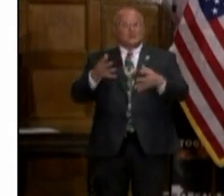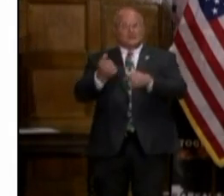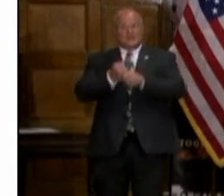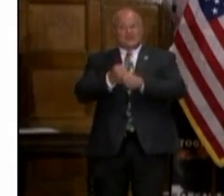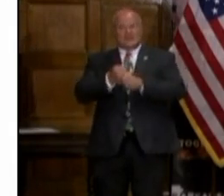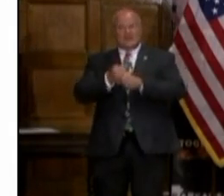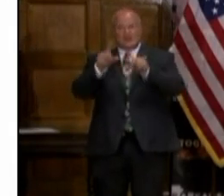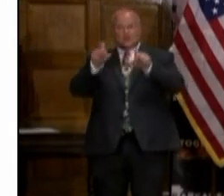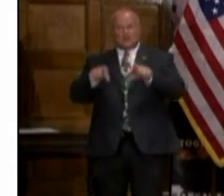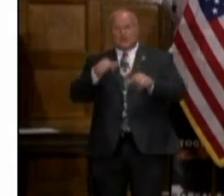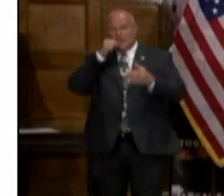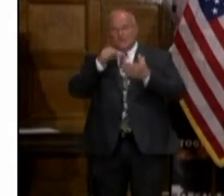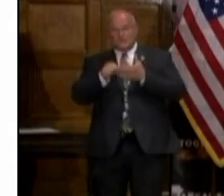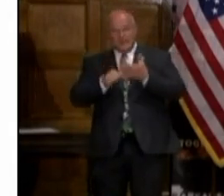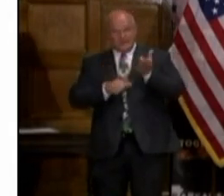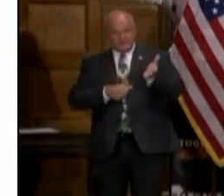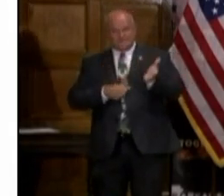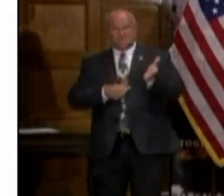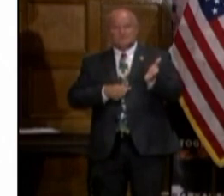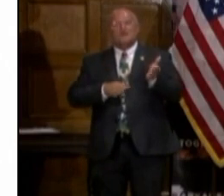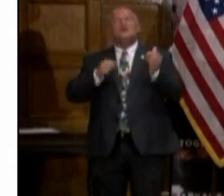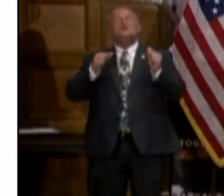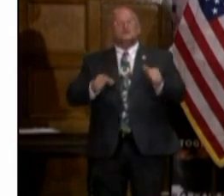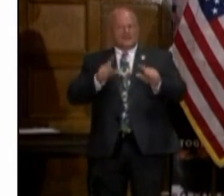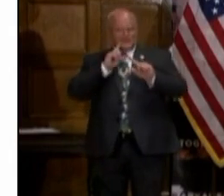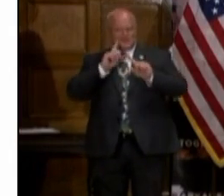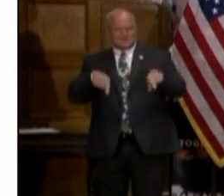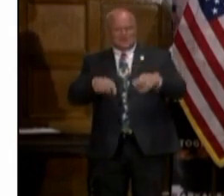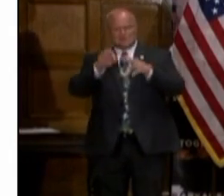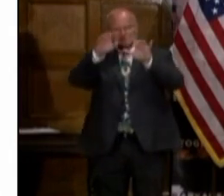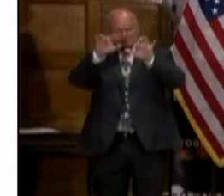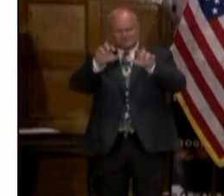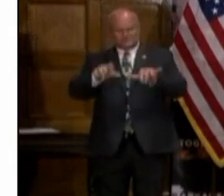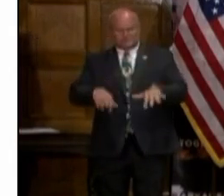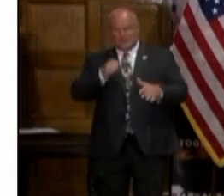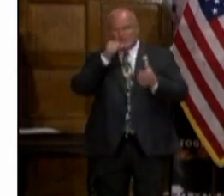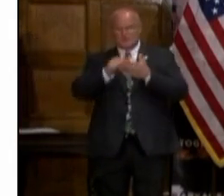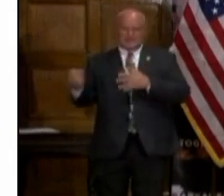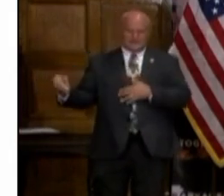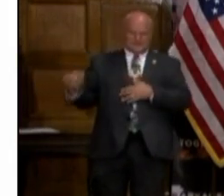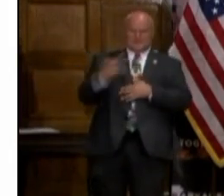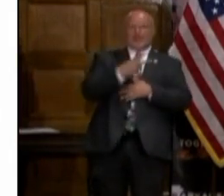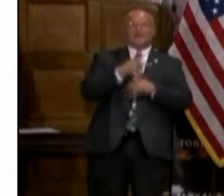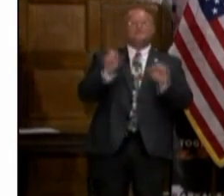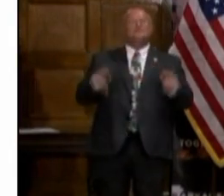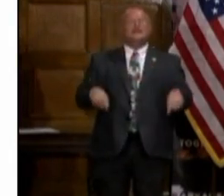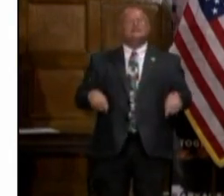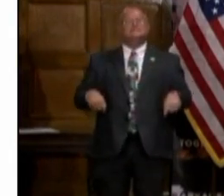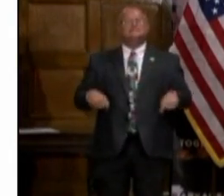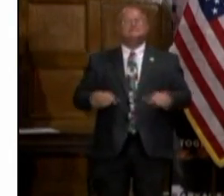receive a census questionnaire via mail, you may respond by completing and mailing it back.